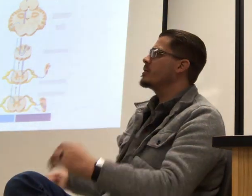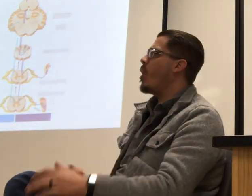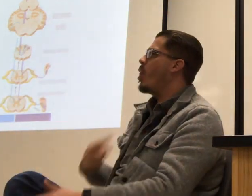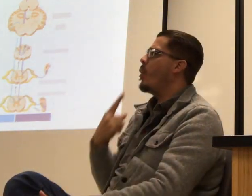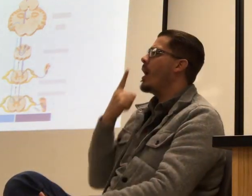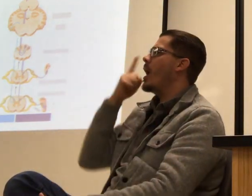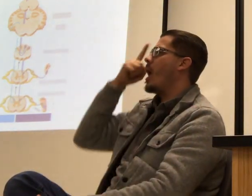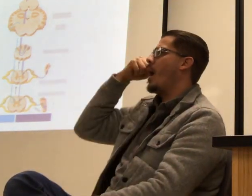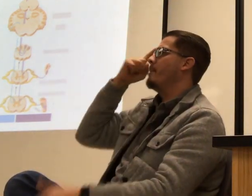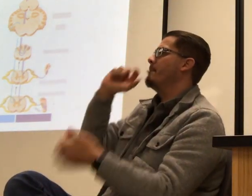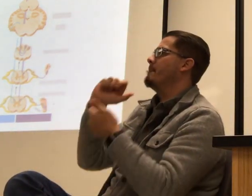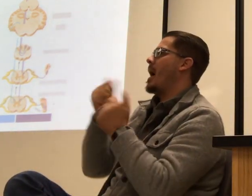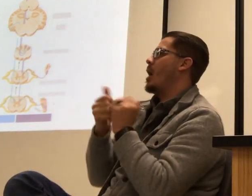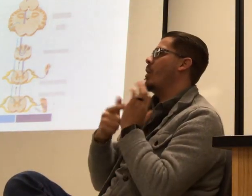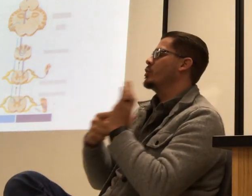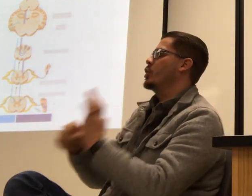for